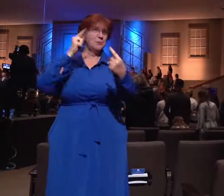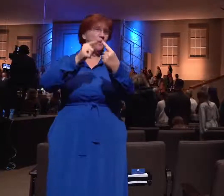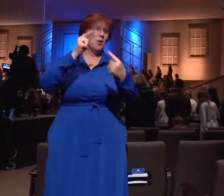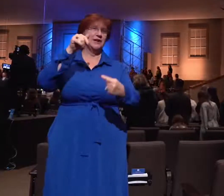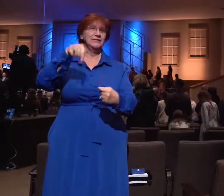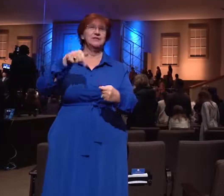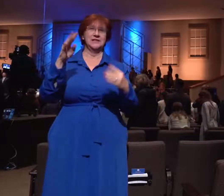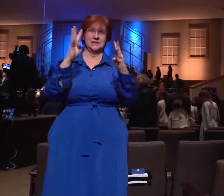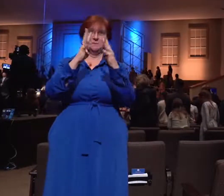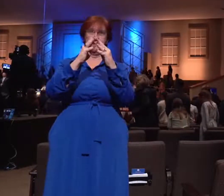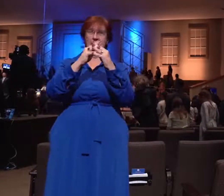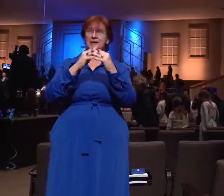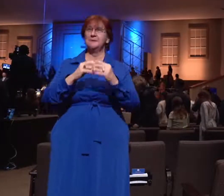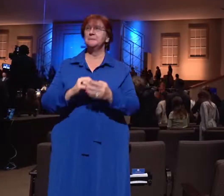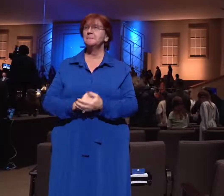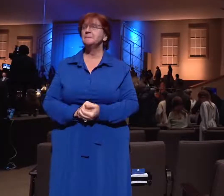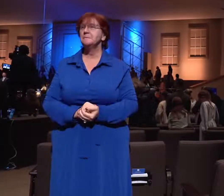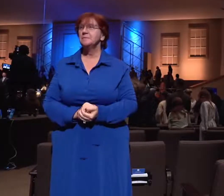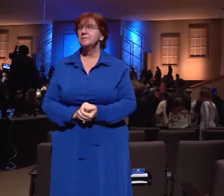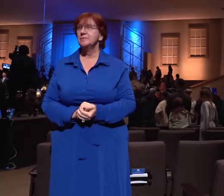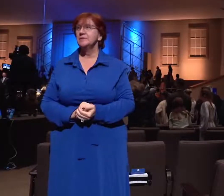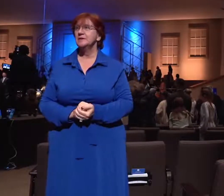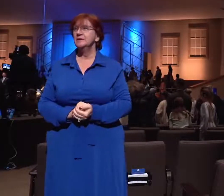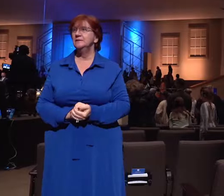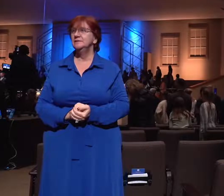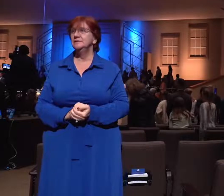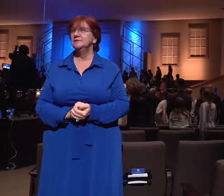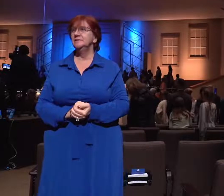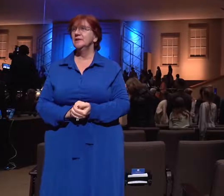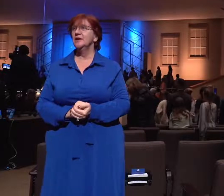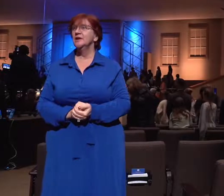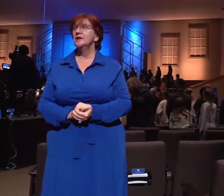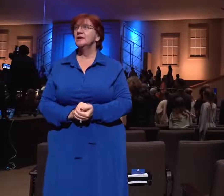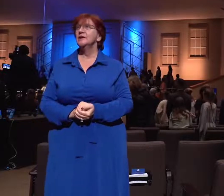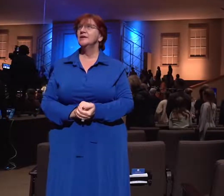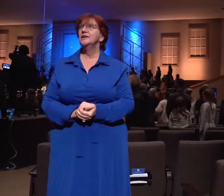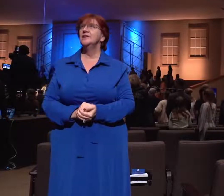light all around the world. Sing it out together.